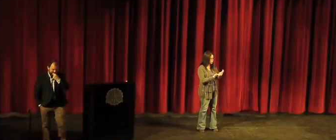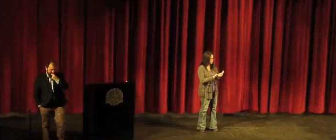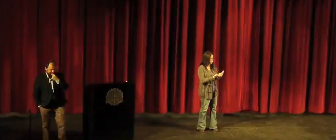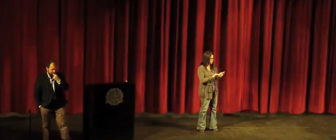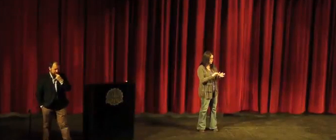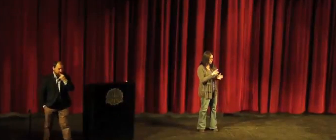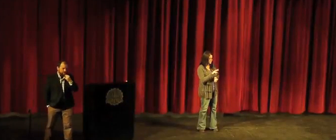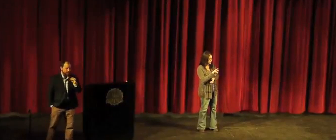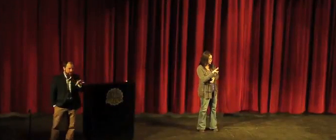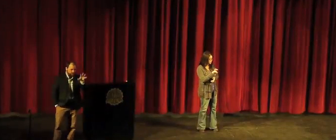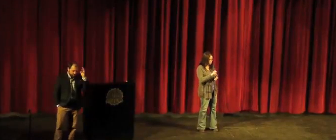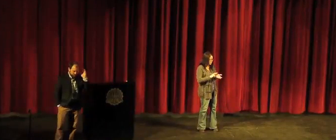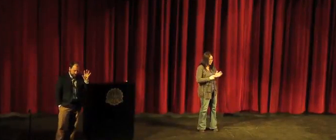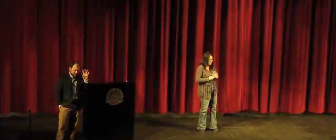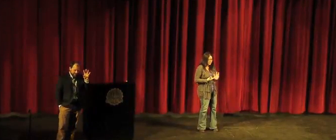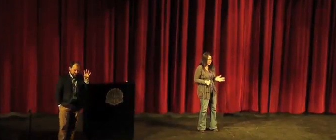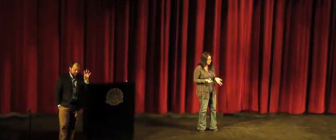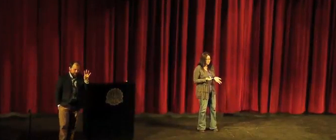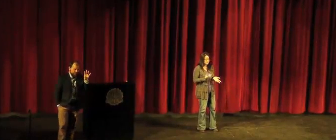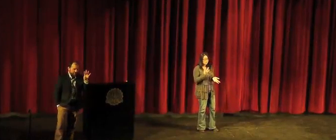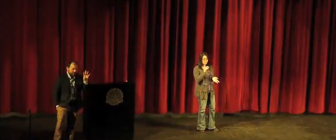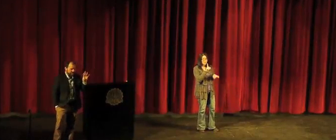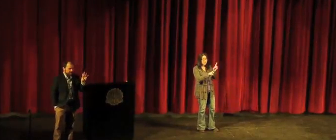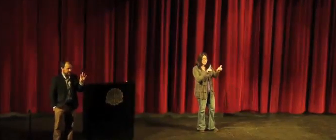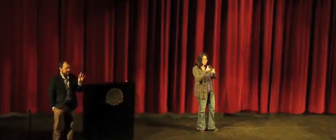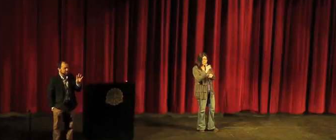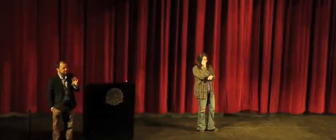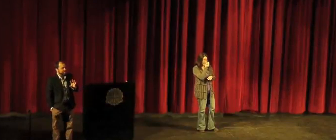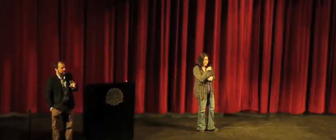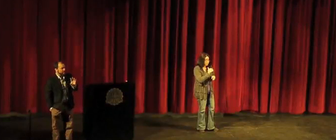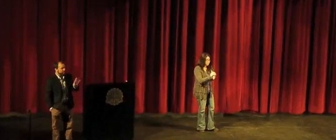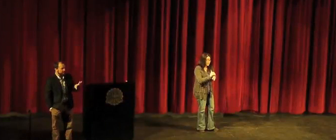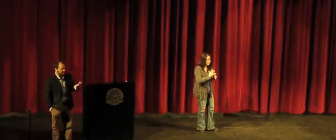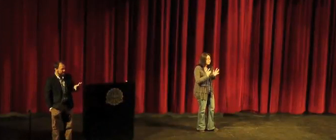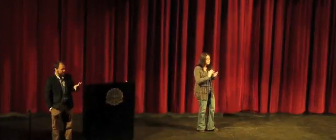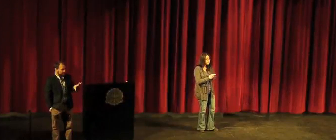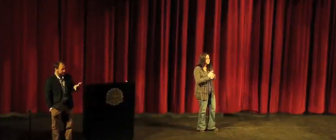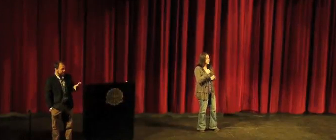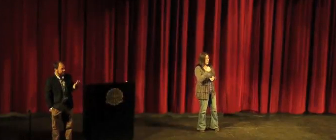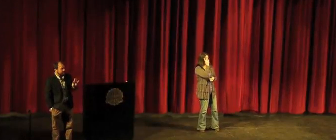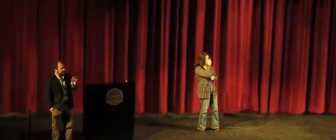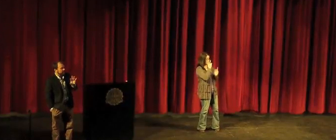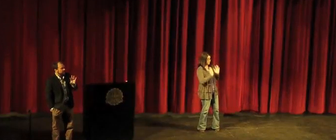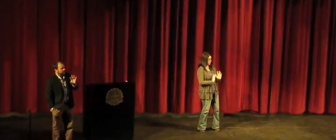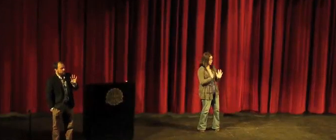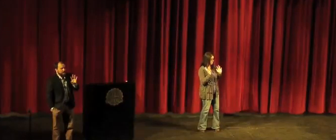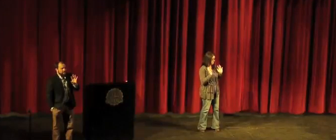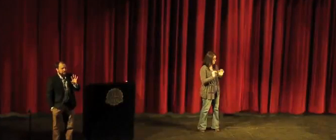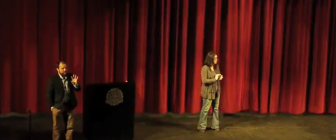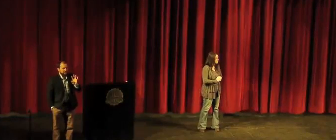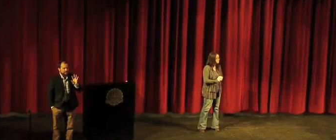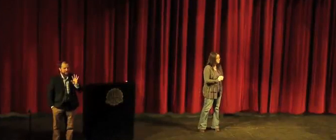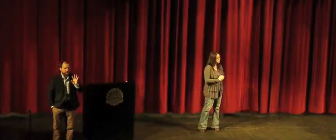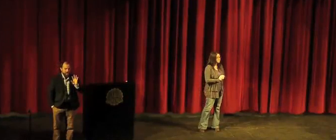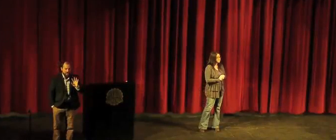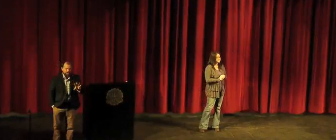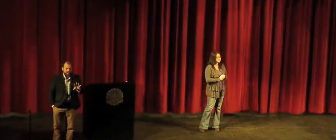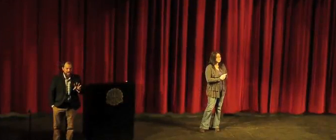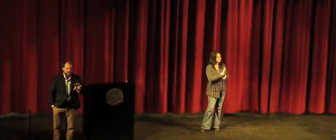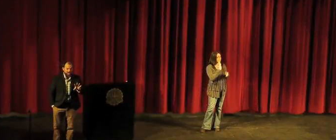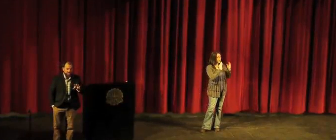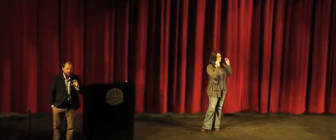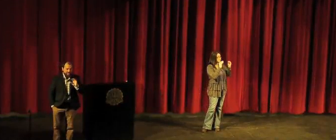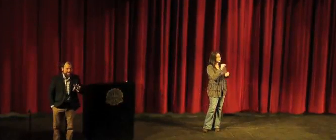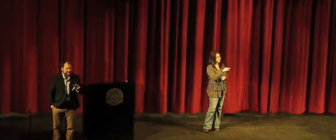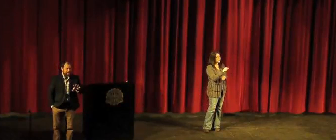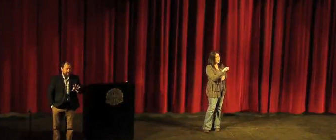Okay? So I'm asking you to put your thinking caps on here for a few minutes tonight. I'm a philosopher. I'm going to teach you